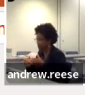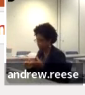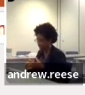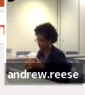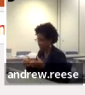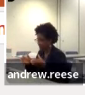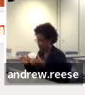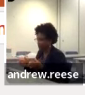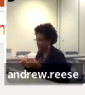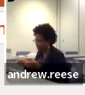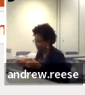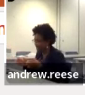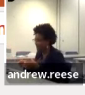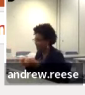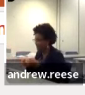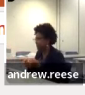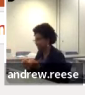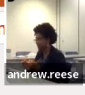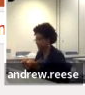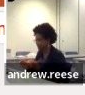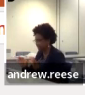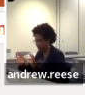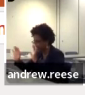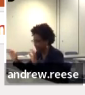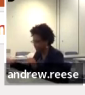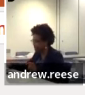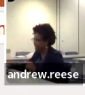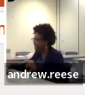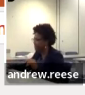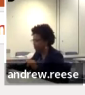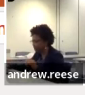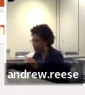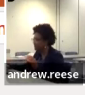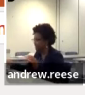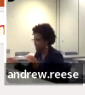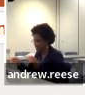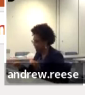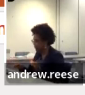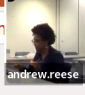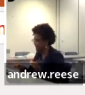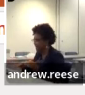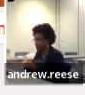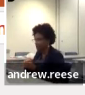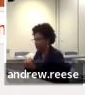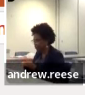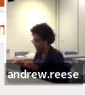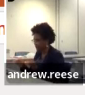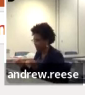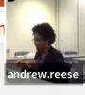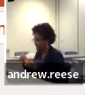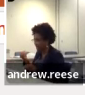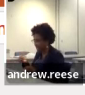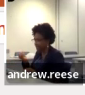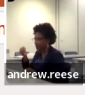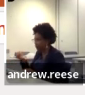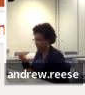provider comes in. So we don't have that misconception that it's just the duty of the day provider or the